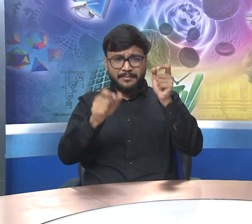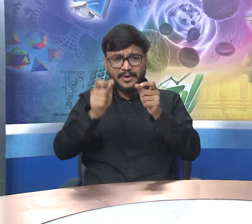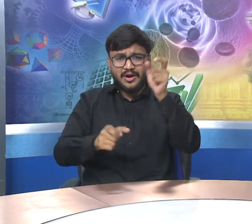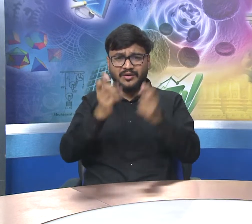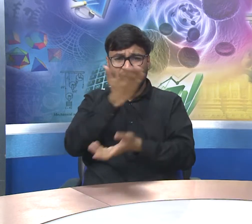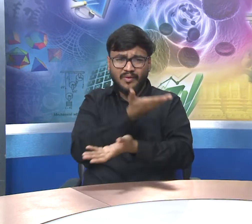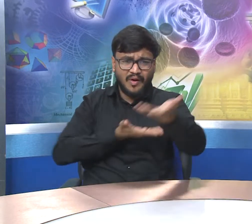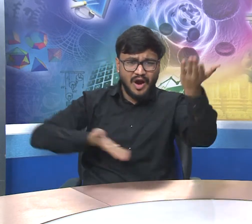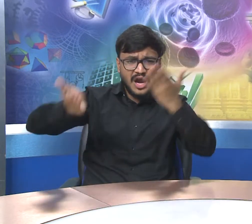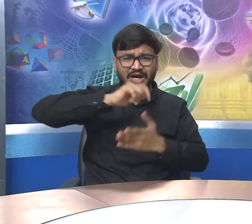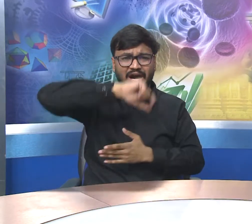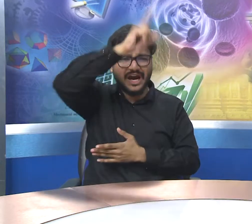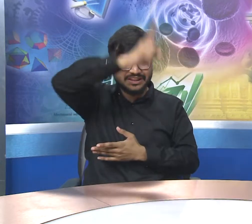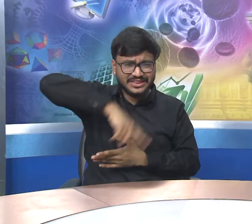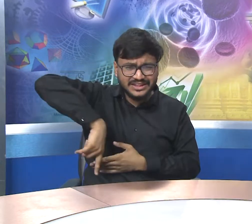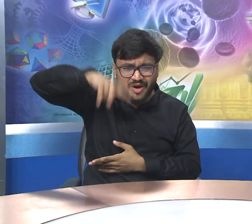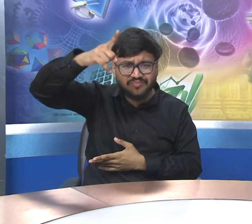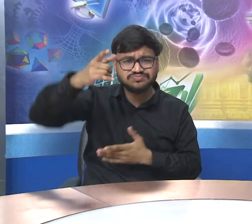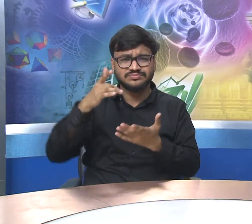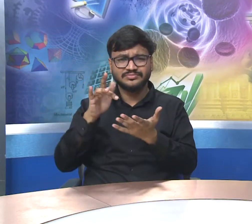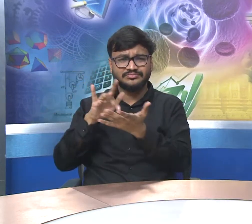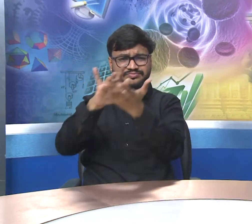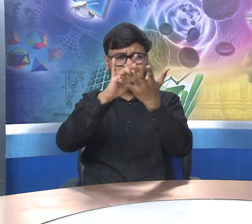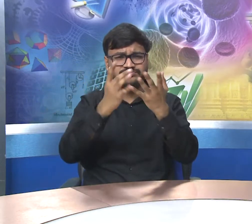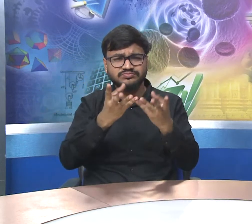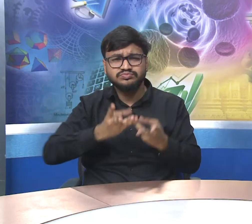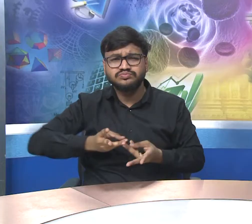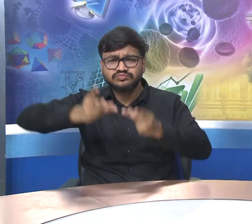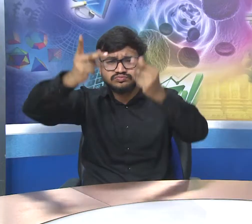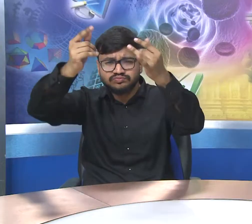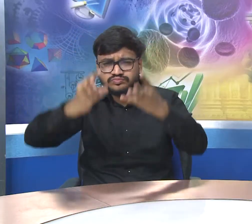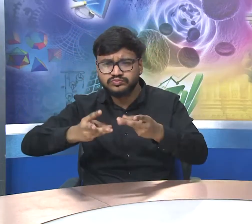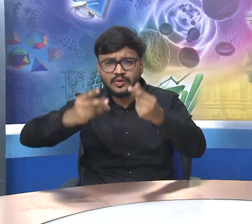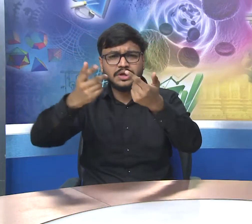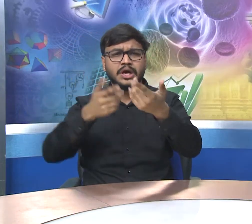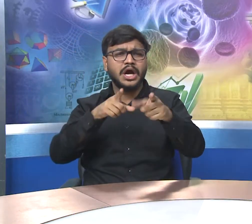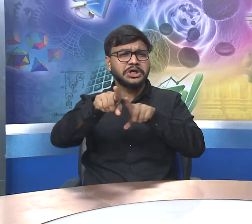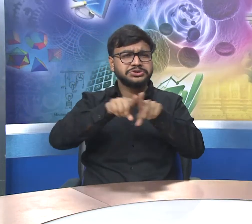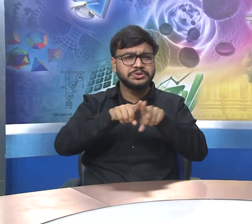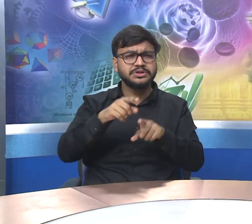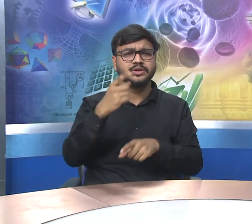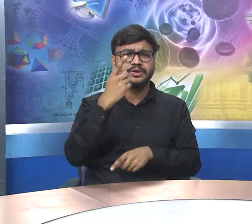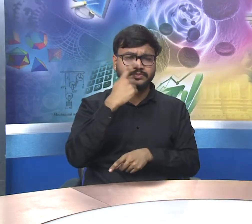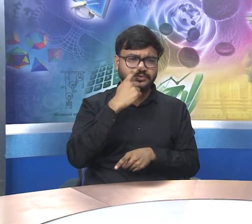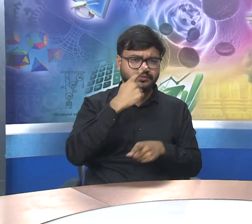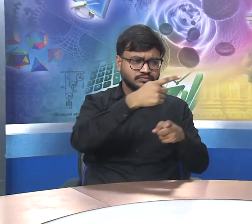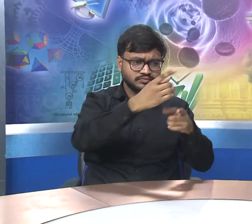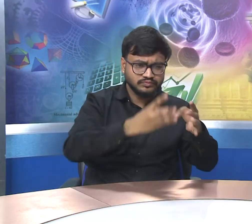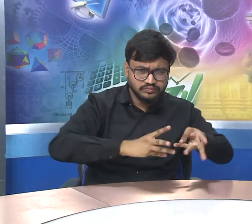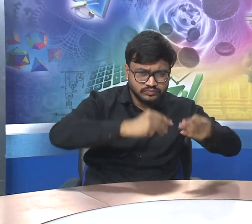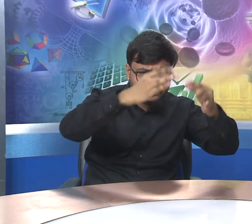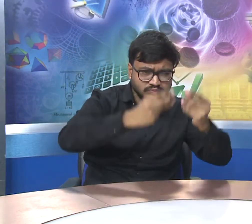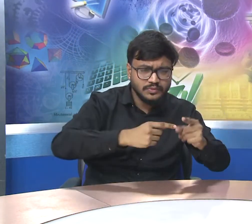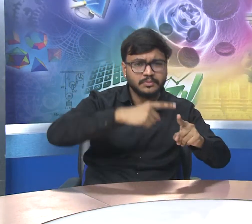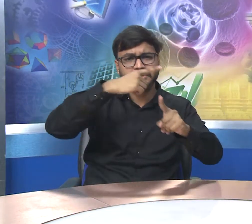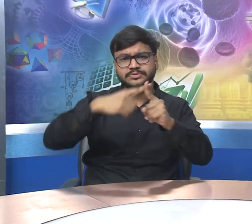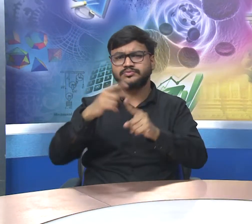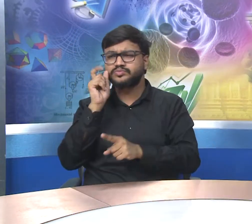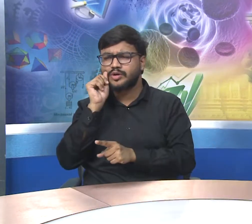Like government has a responsibility to count the number of people in different groups. For